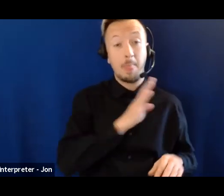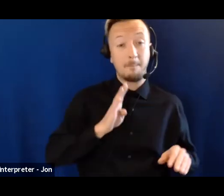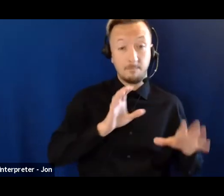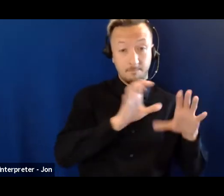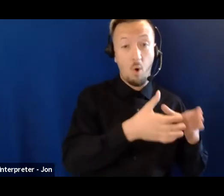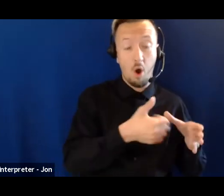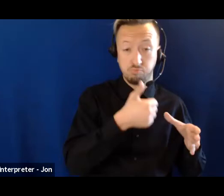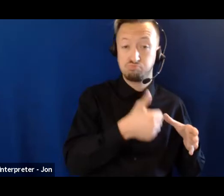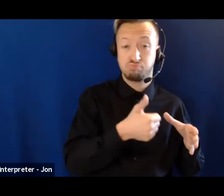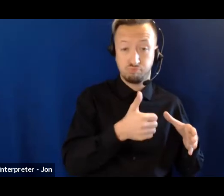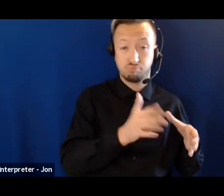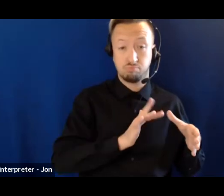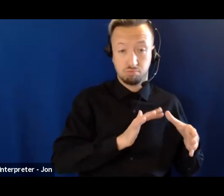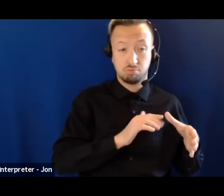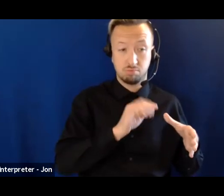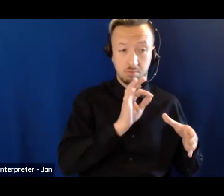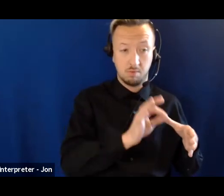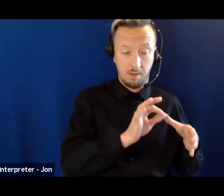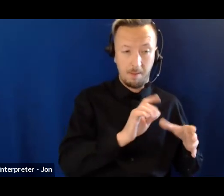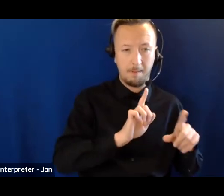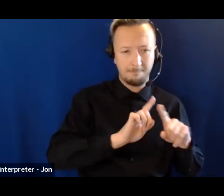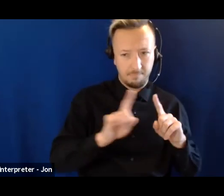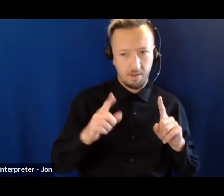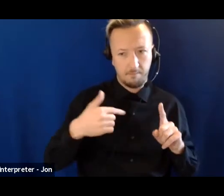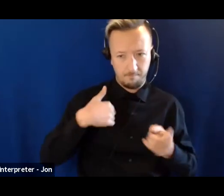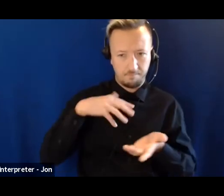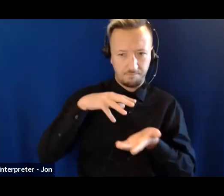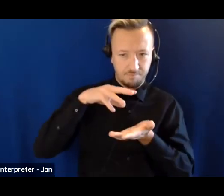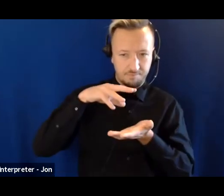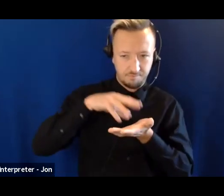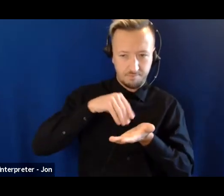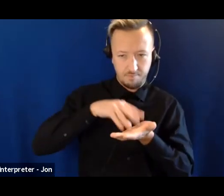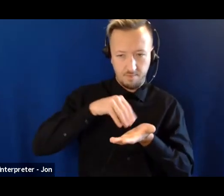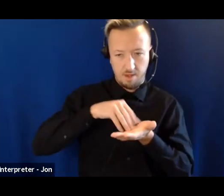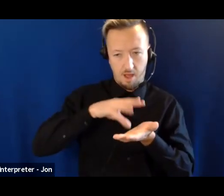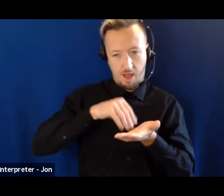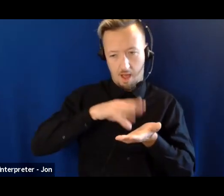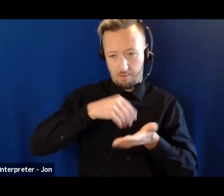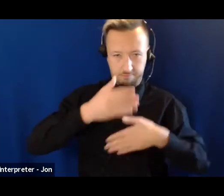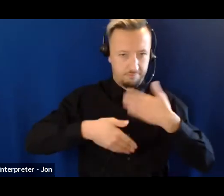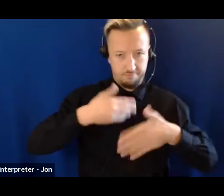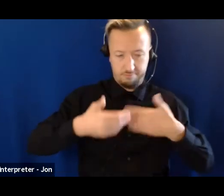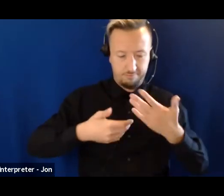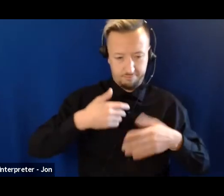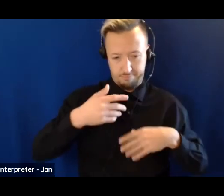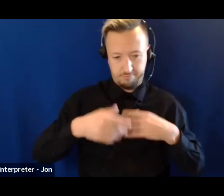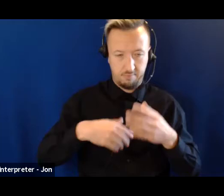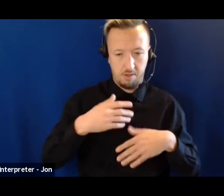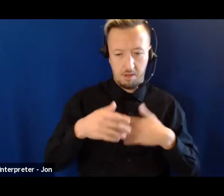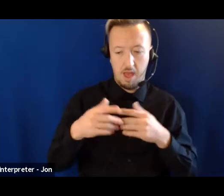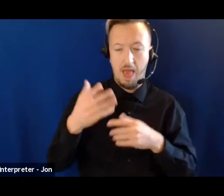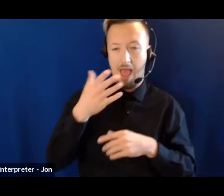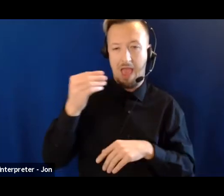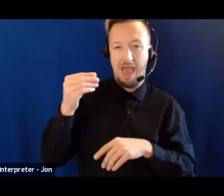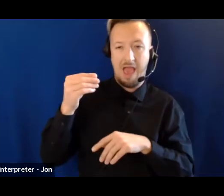I really had to learn a lot of stuff on the go. I was very fortunate, and I had a peer mentor